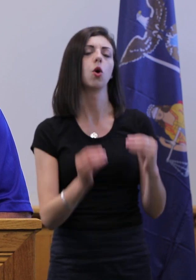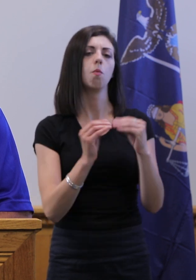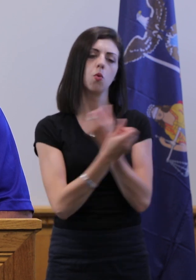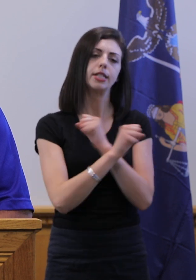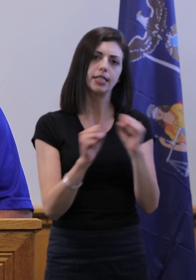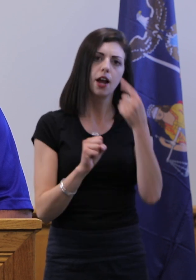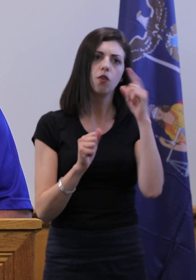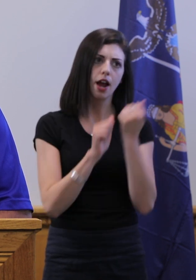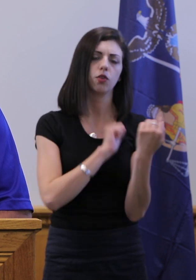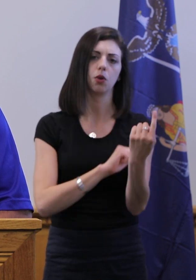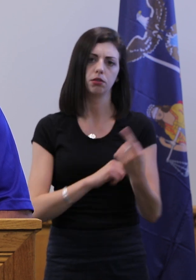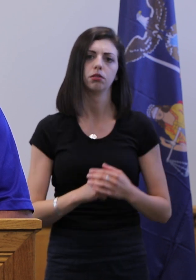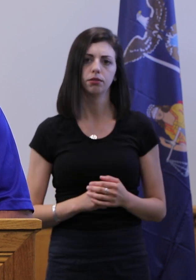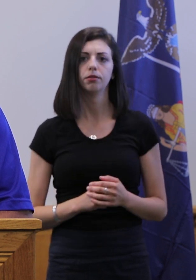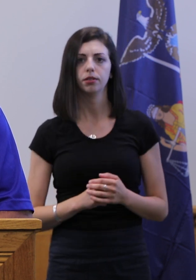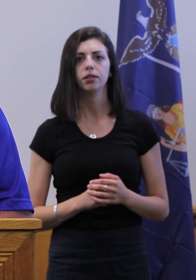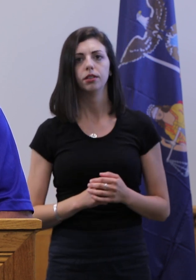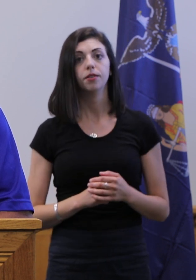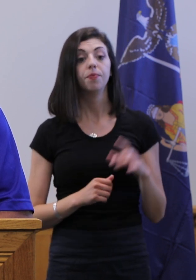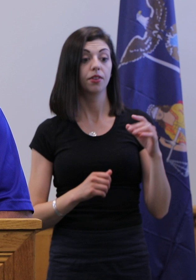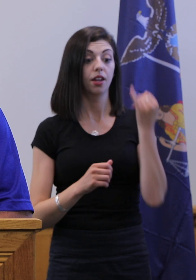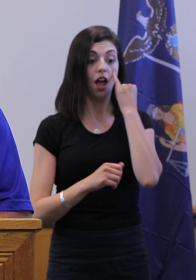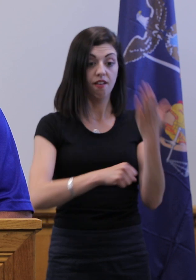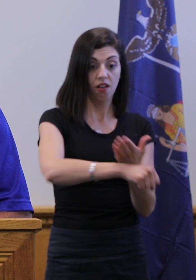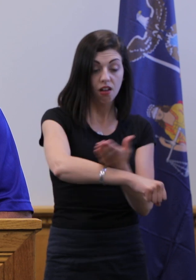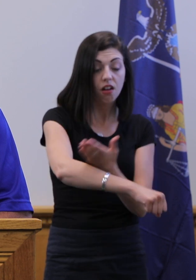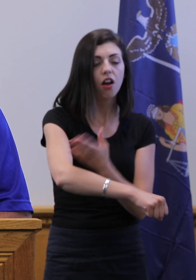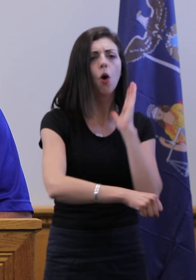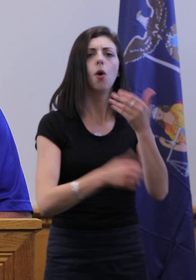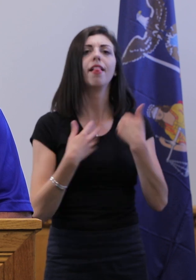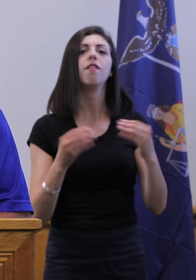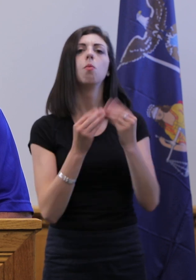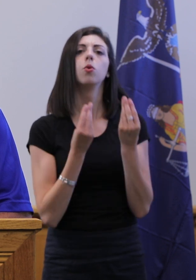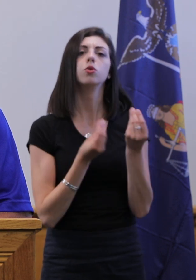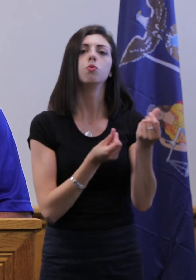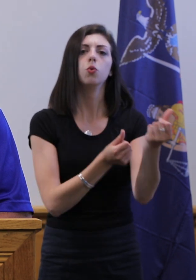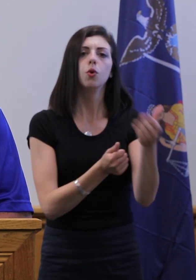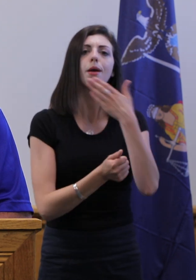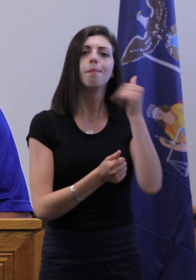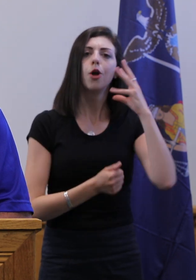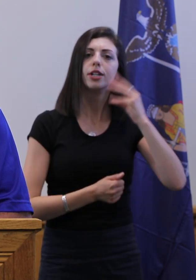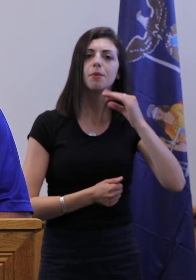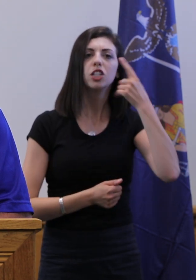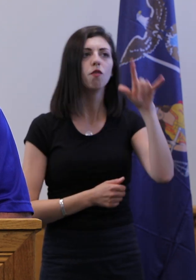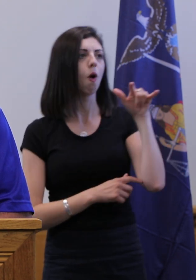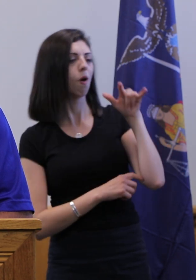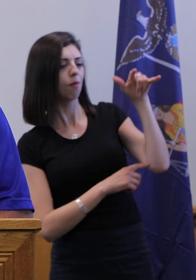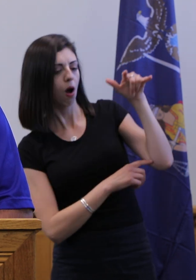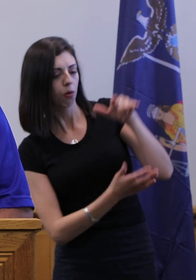users. These improvements will provide a better takeoff and landing experience for pilots for years to